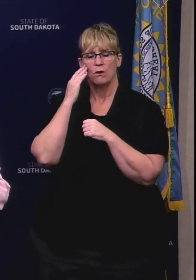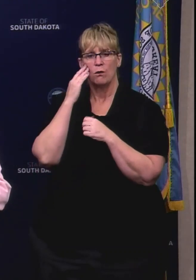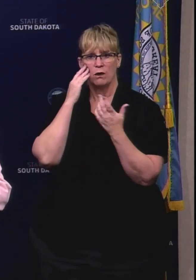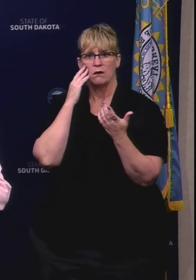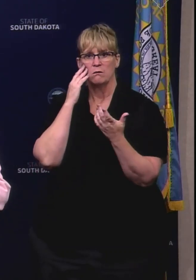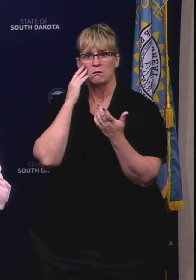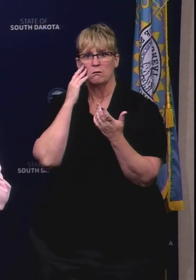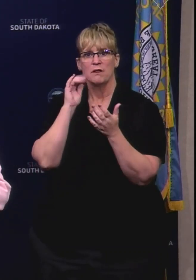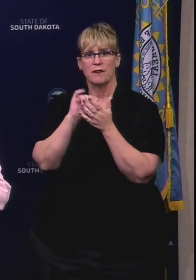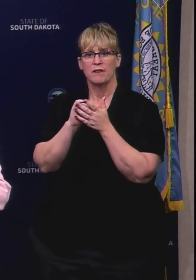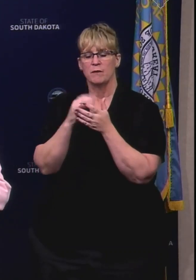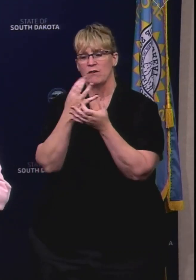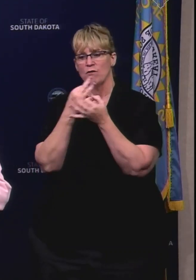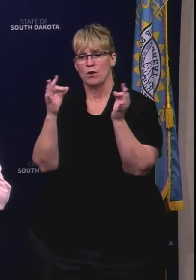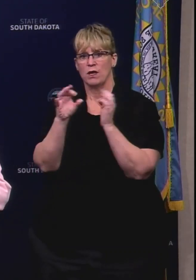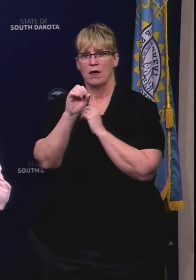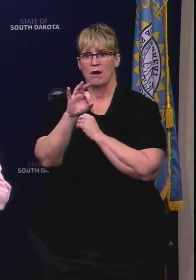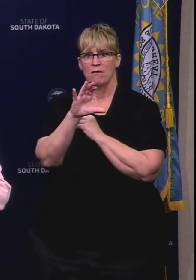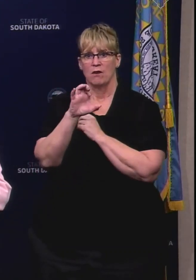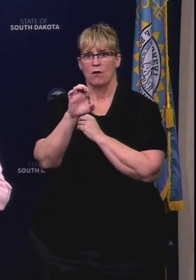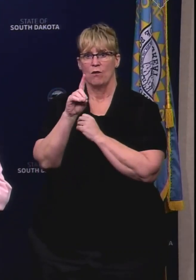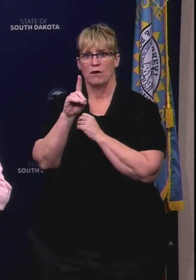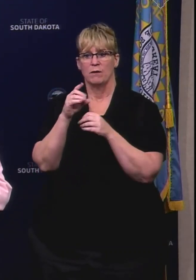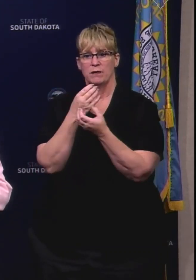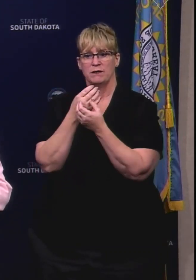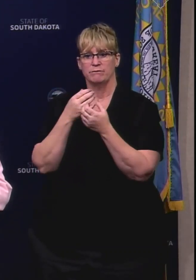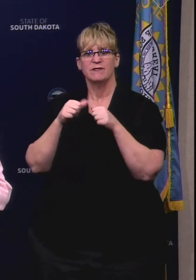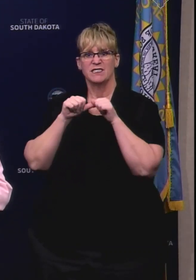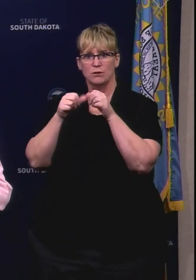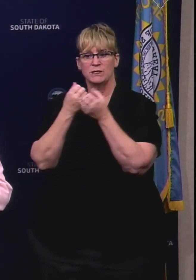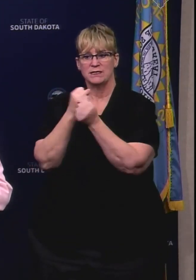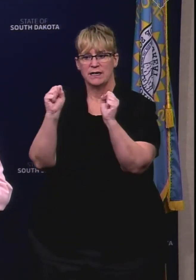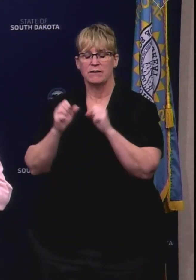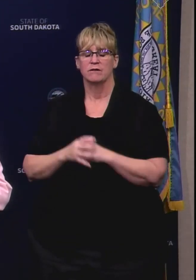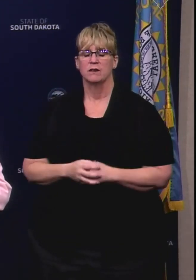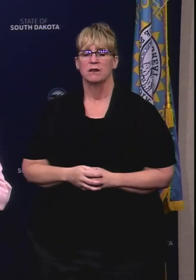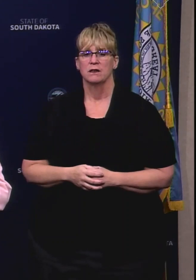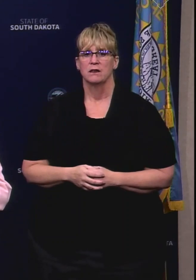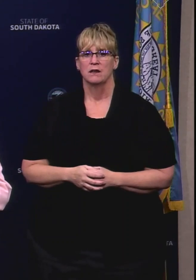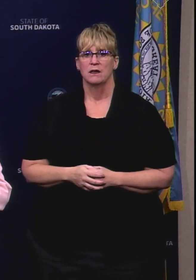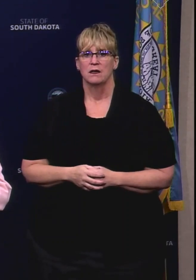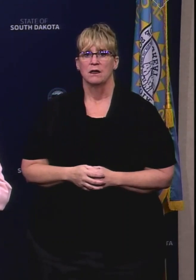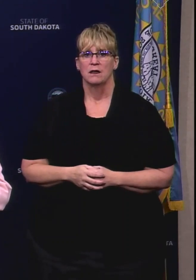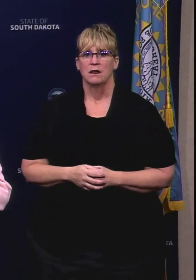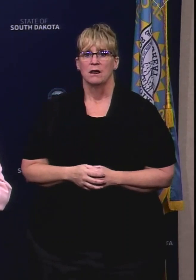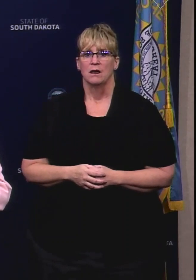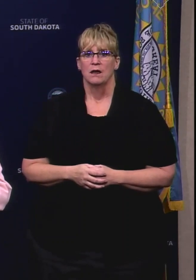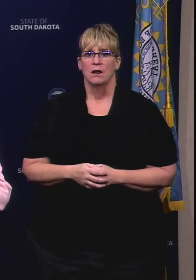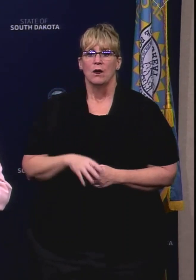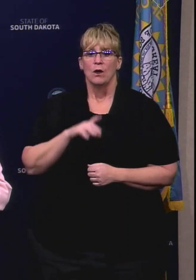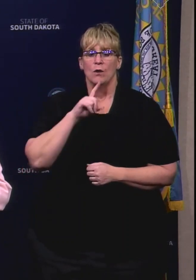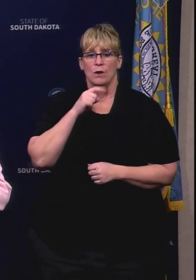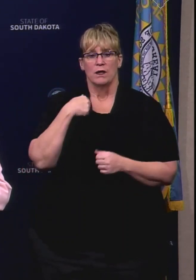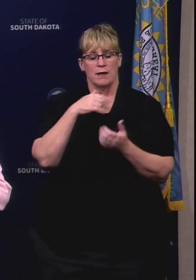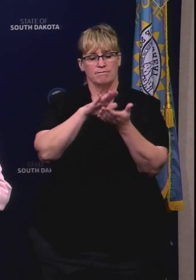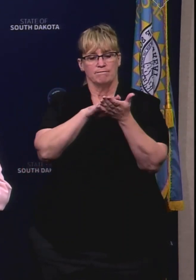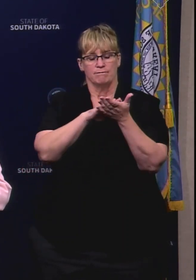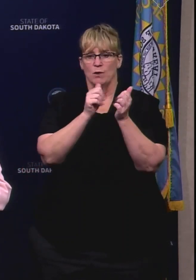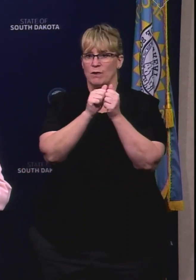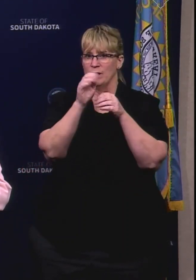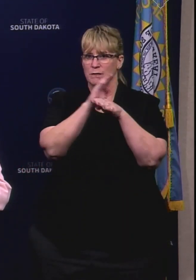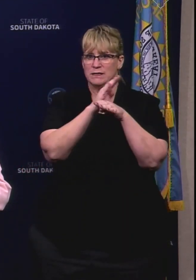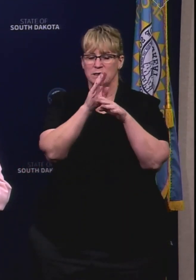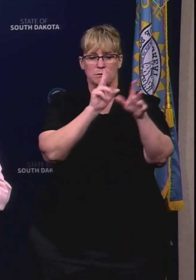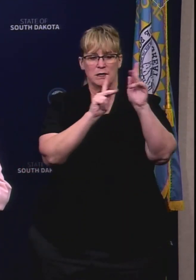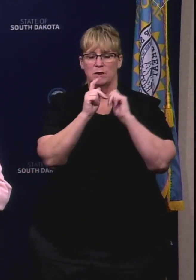be COVID-free and continue to be safe there. So I can just really, again, give a kudos to our business community. People have stepped